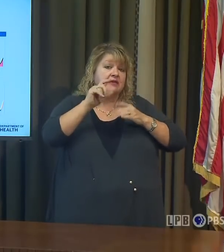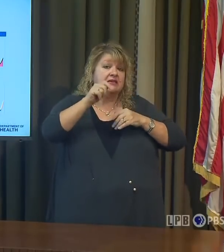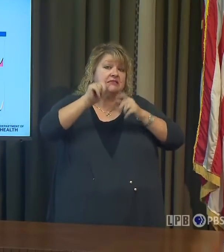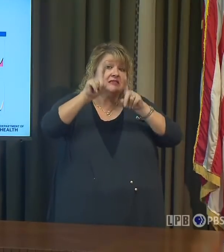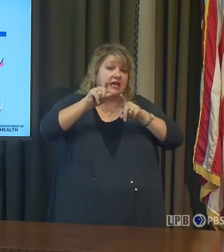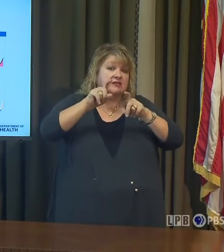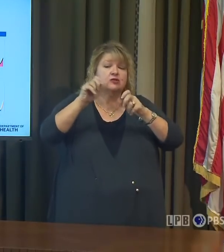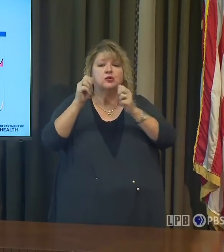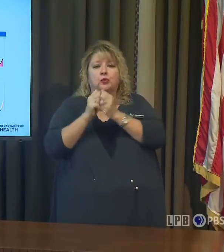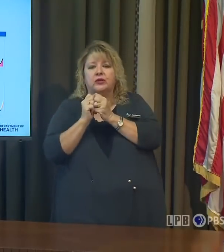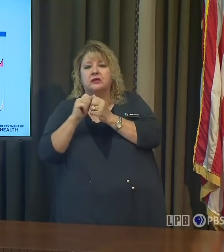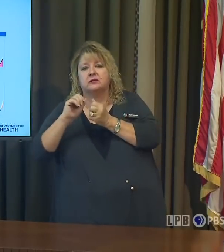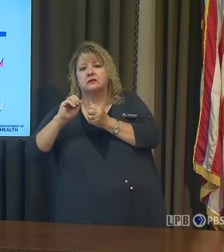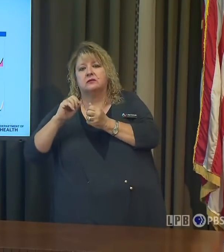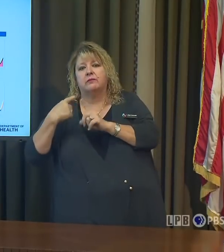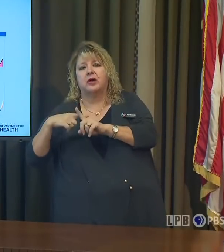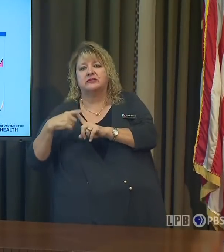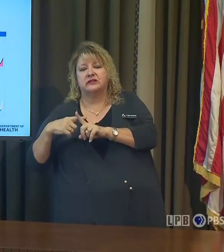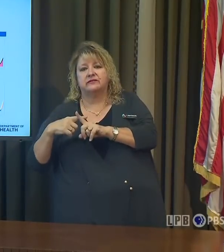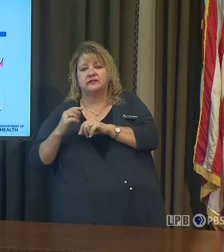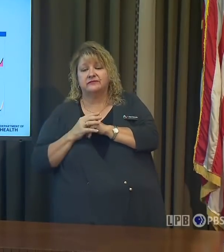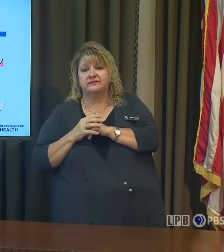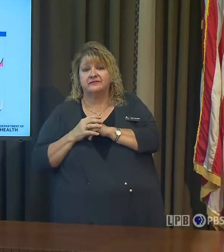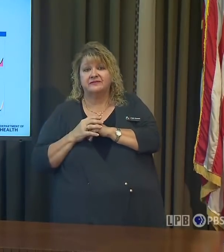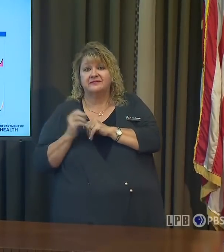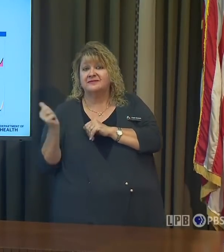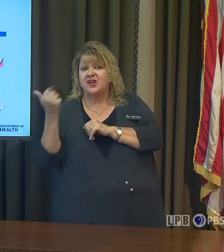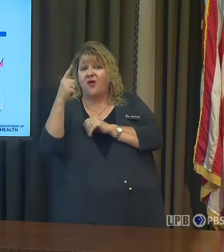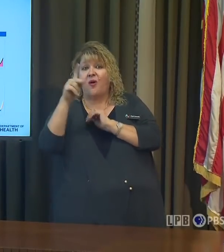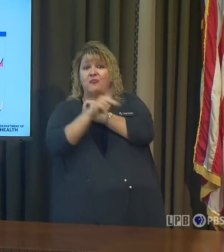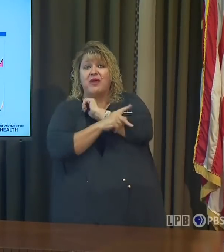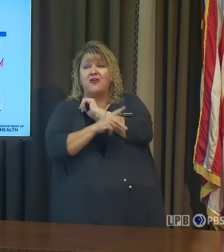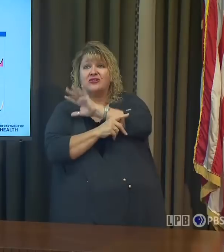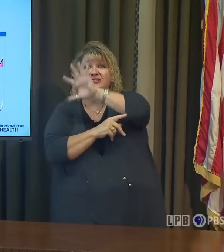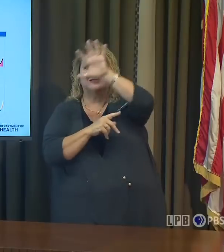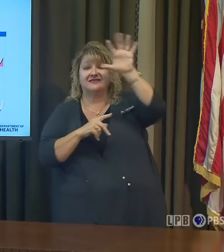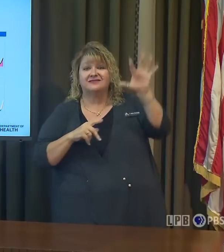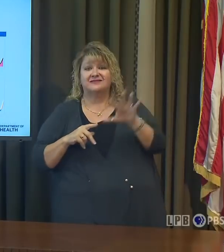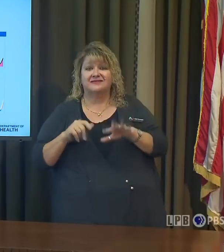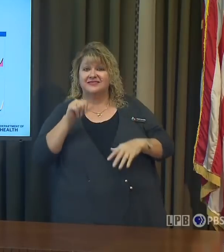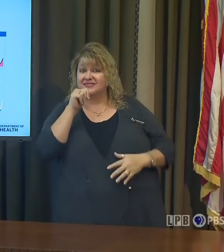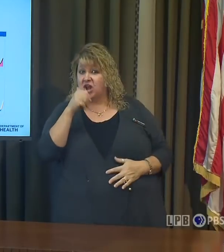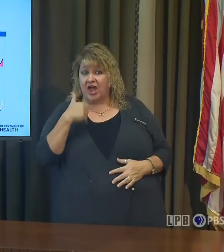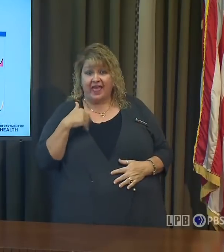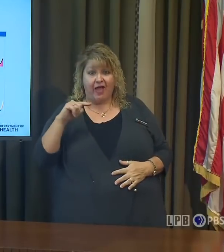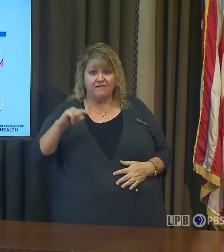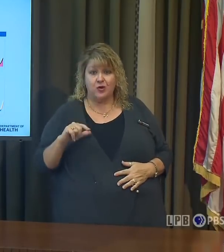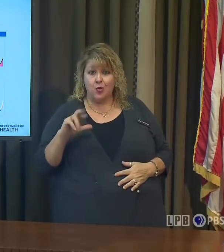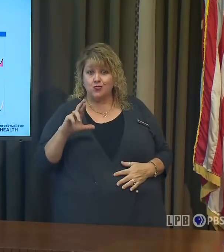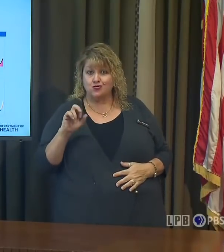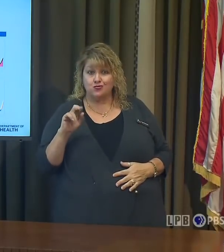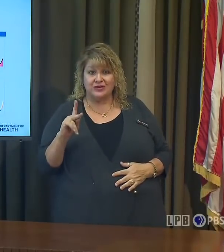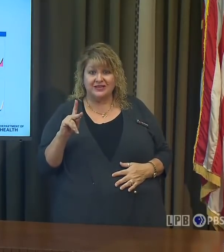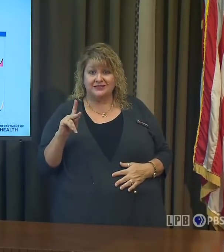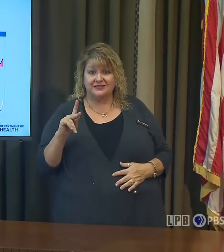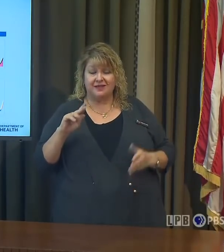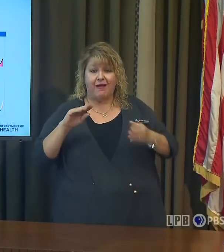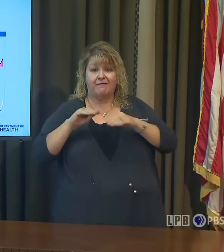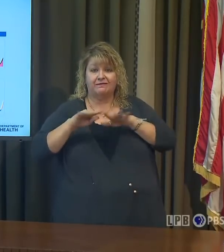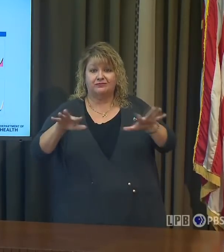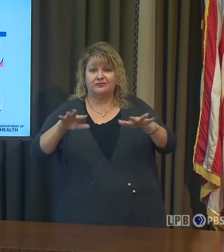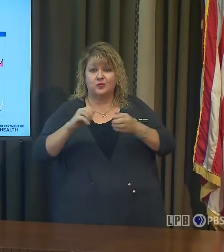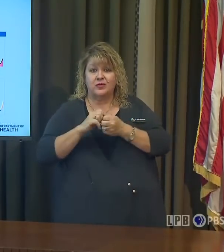risk category. There is now not a single parish in the state that has a low risk of community transmission of